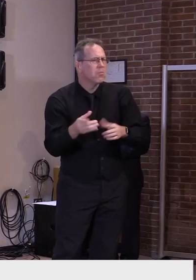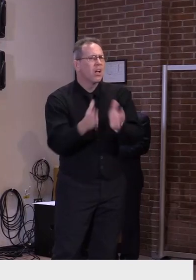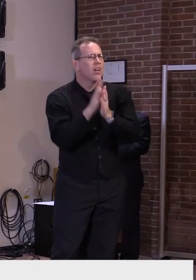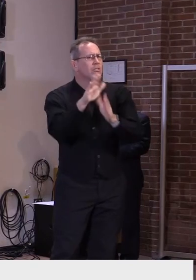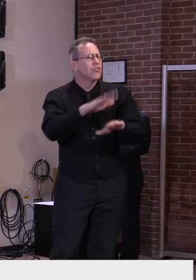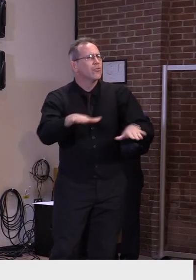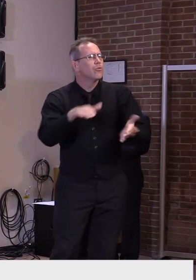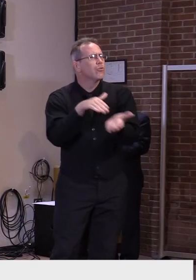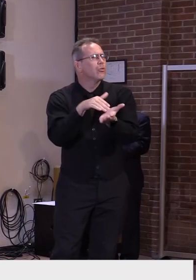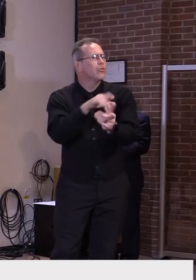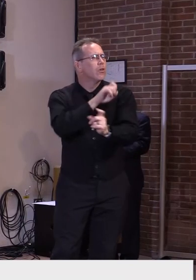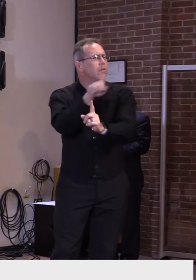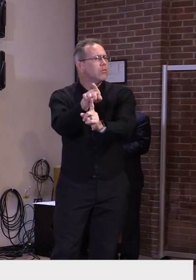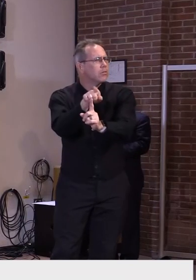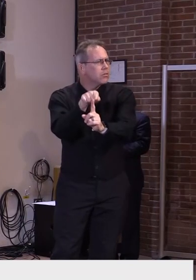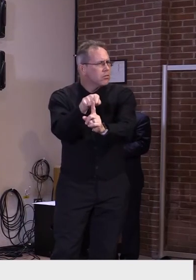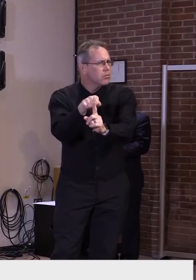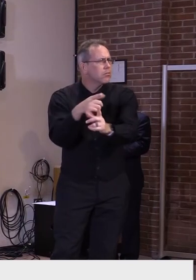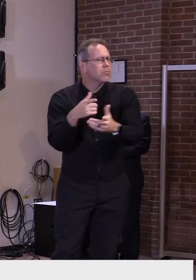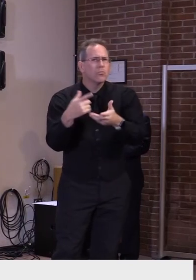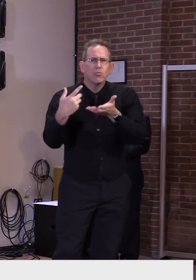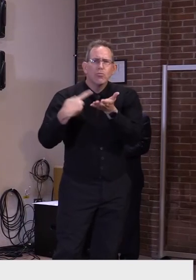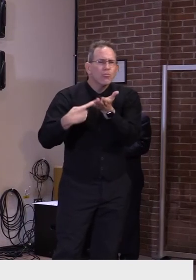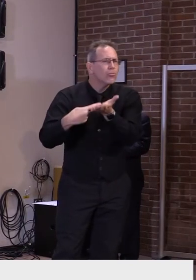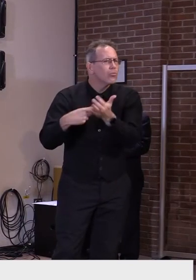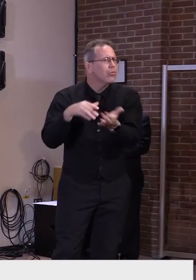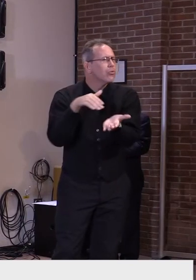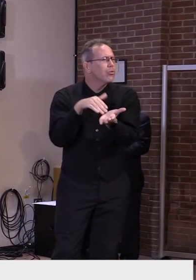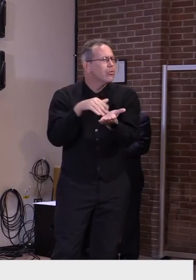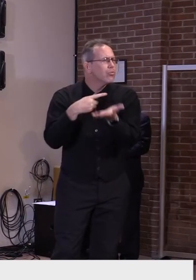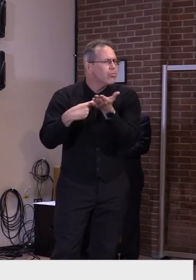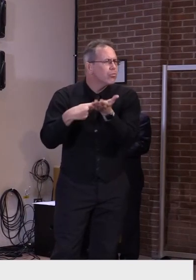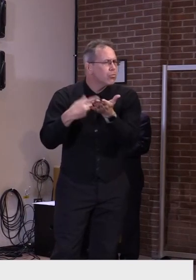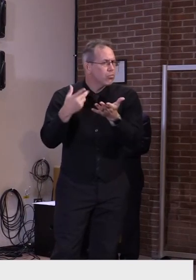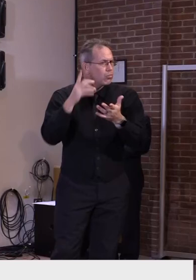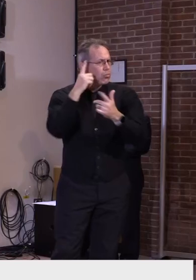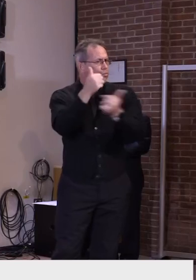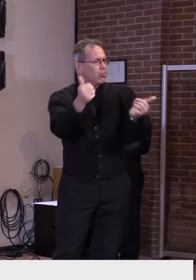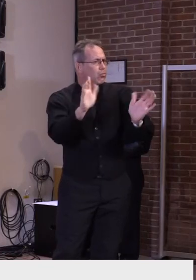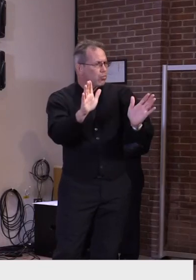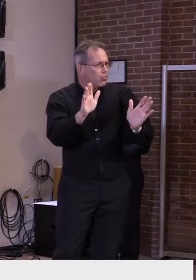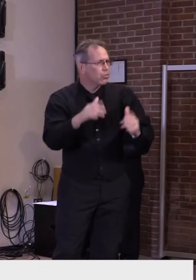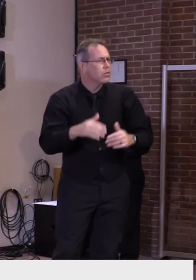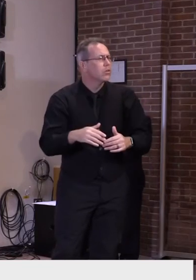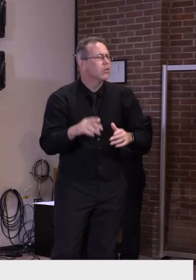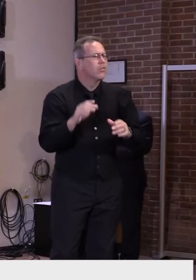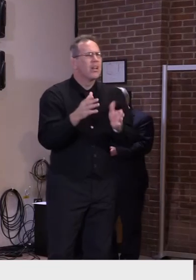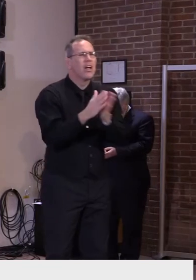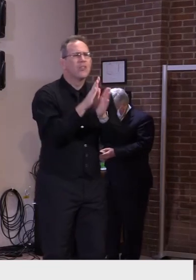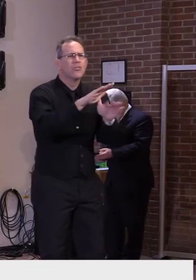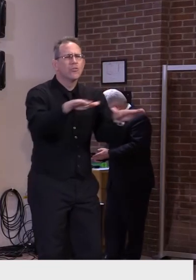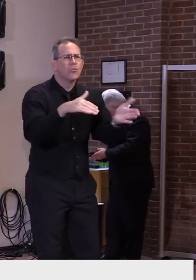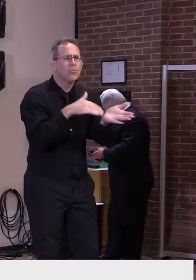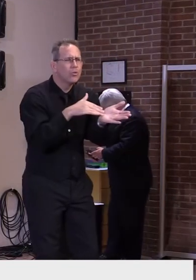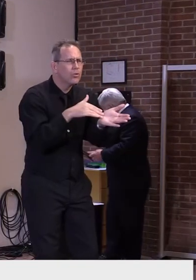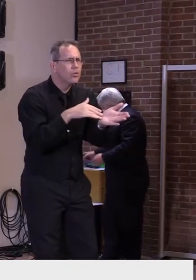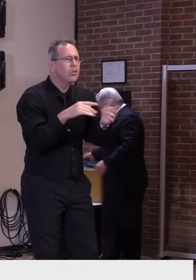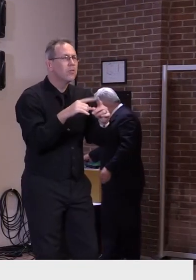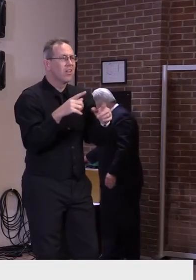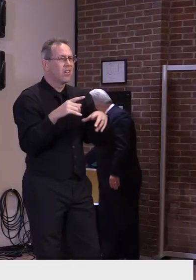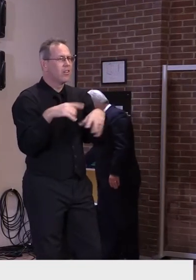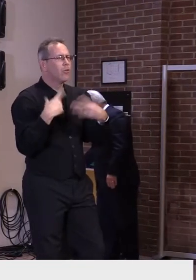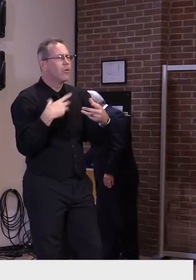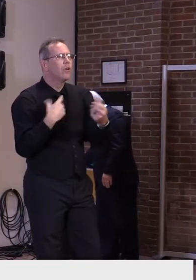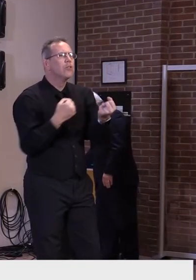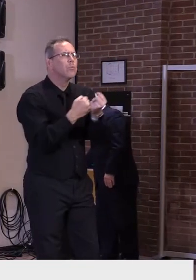provider in that regard. So we've been sensitive to how best we can support school districts in providing information to